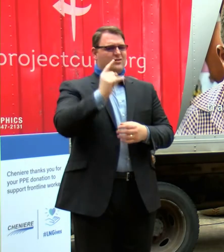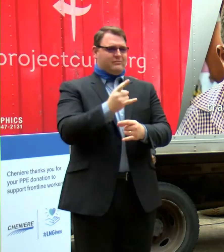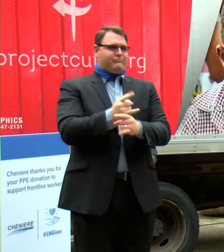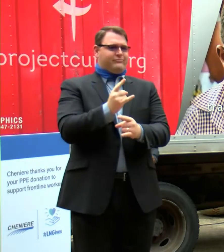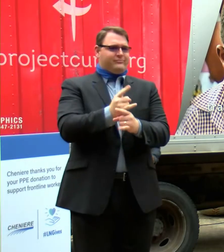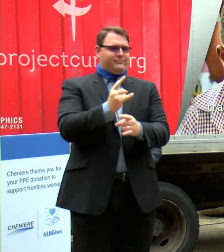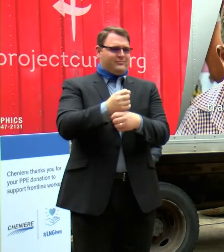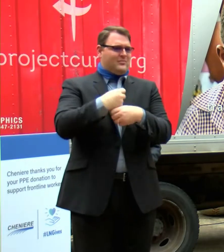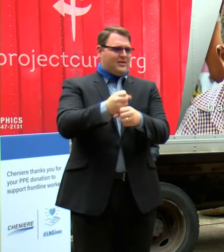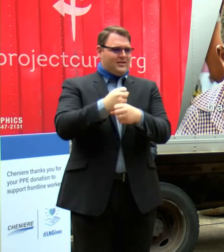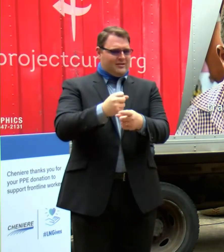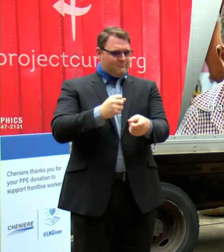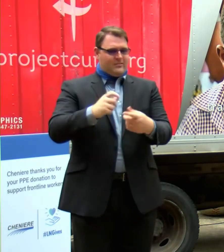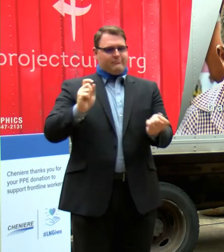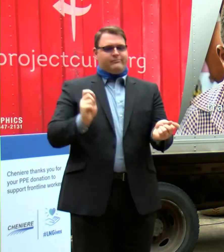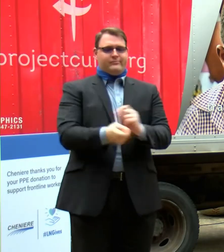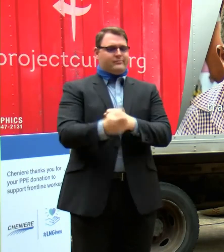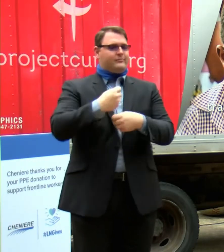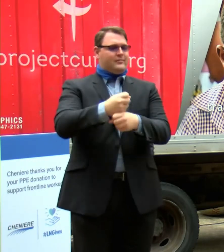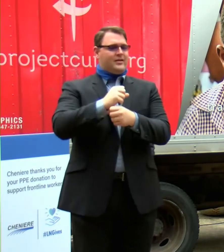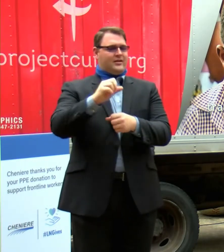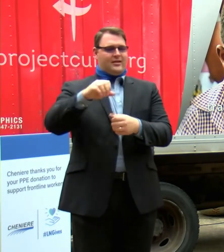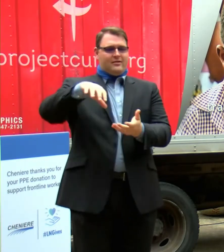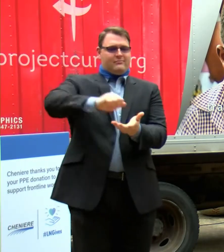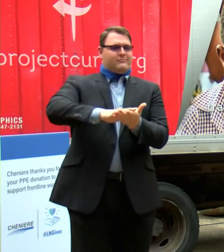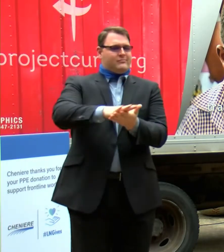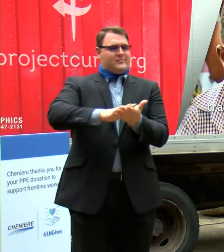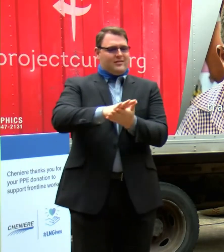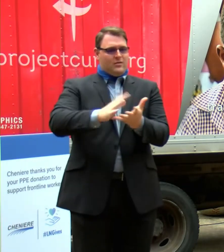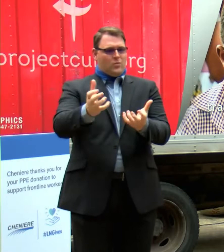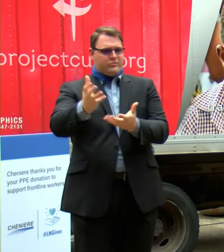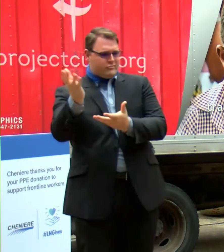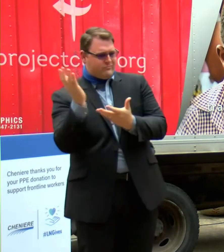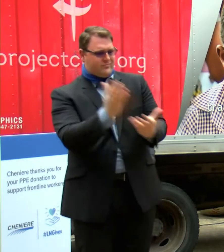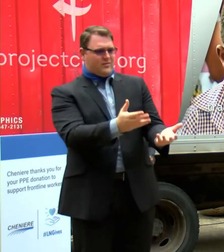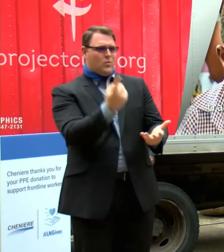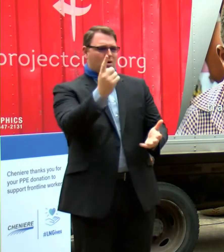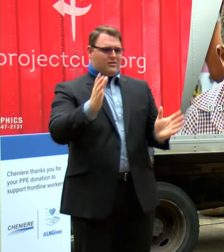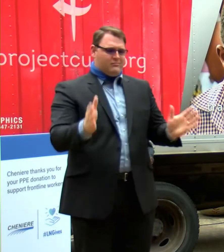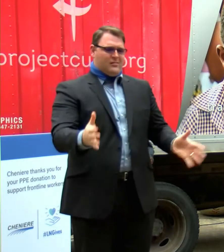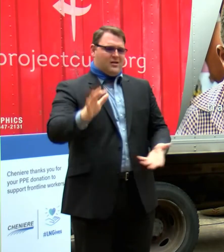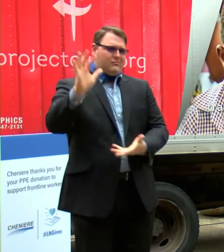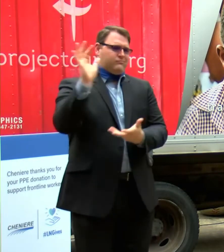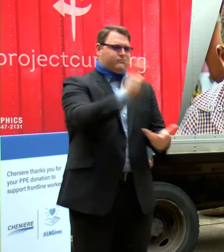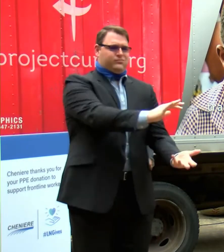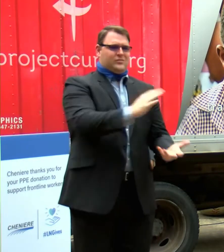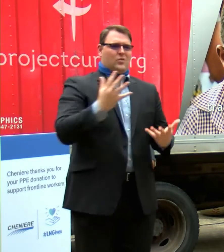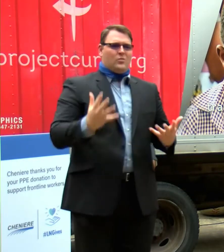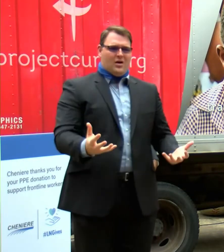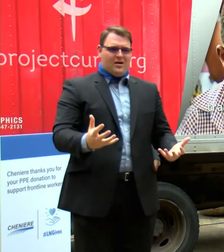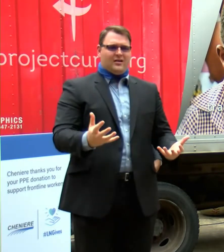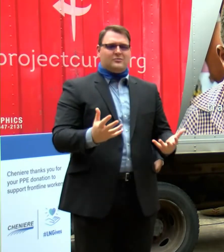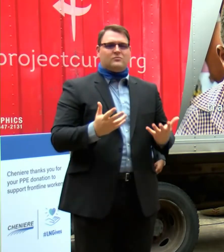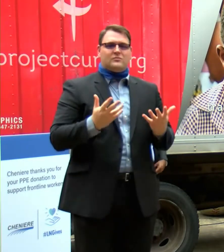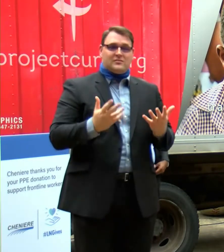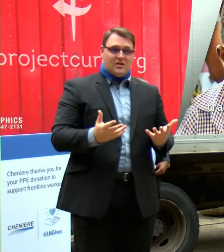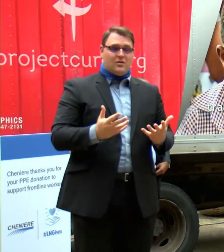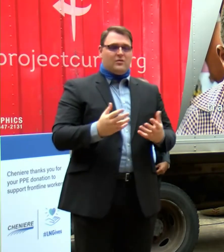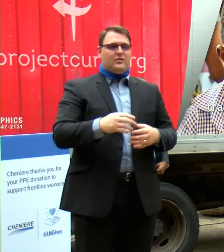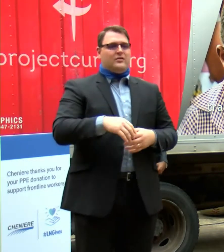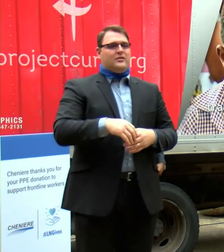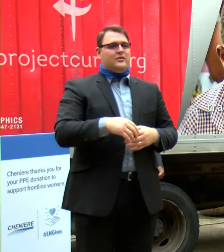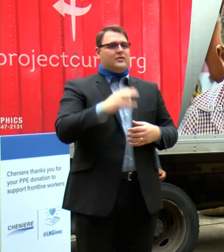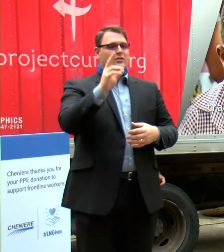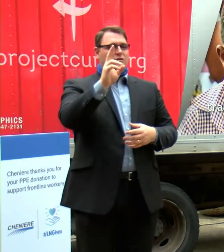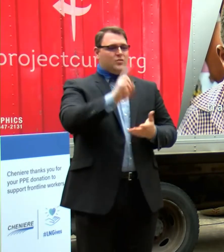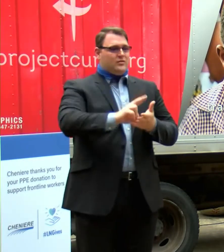sanitizers, and they want to bring a pallet load of hand sanitizers by." So, University of Houston